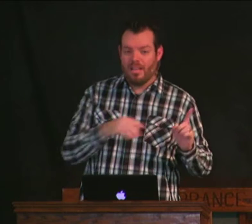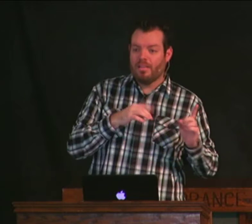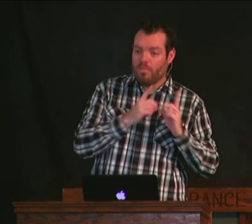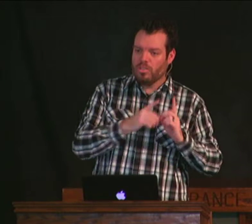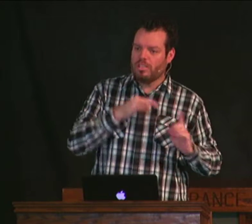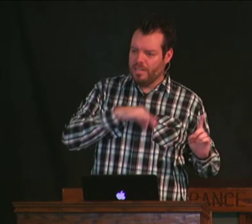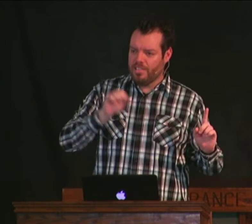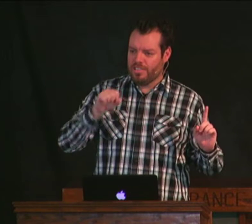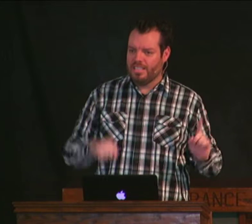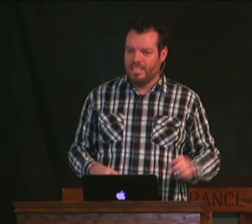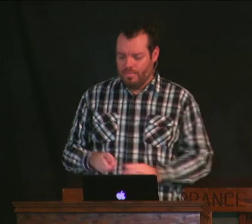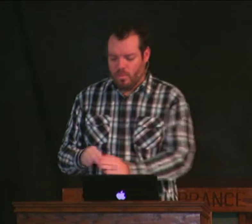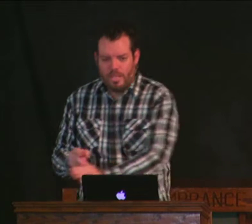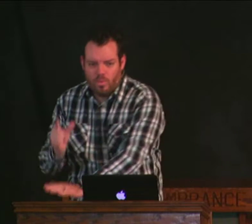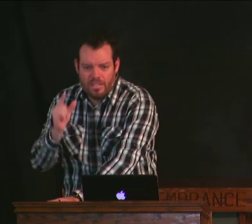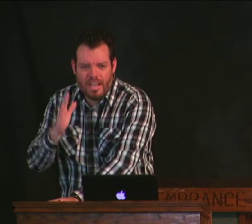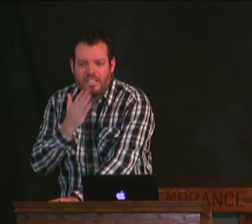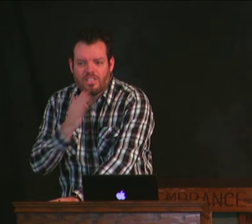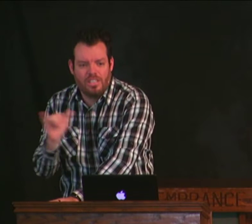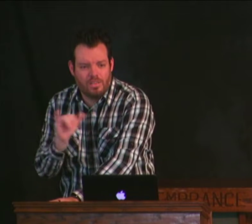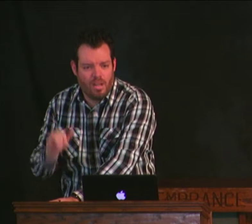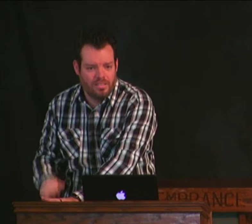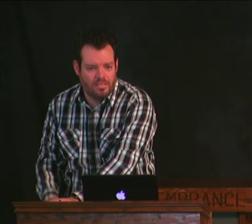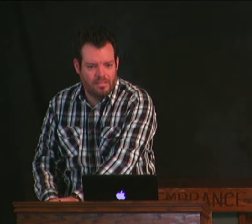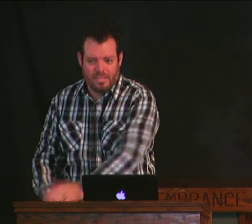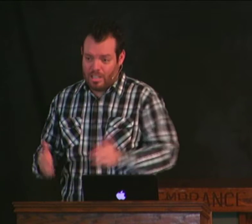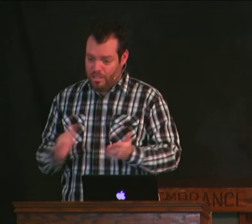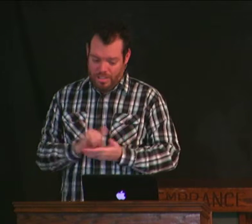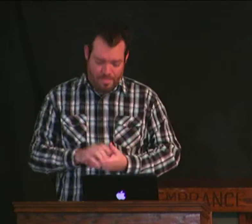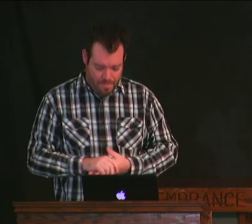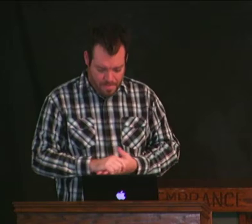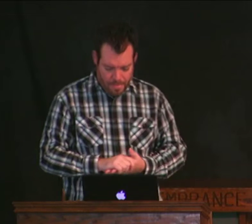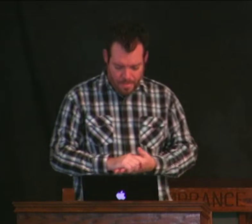The devotional is beneficial, yes. Reading the Word of God is good as well. I encourage you.